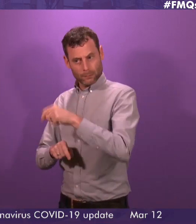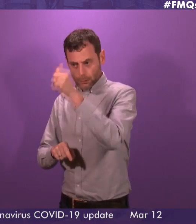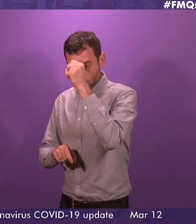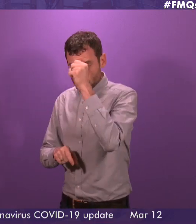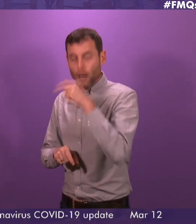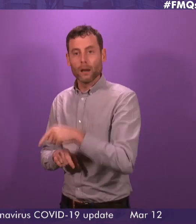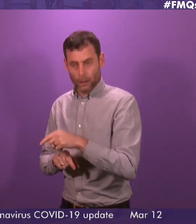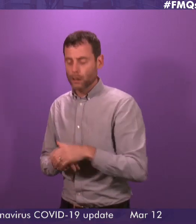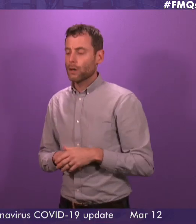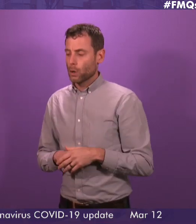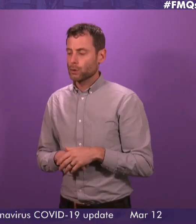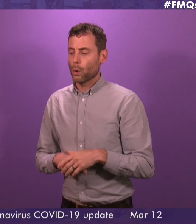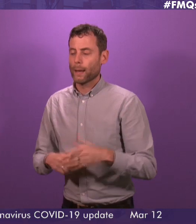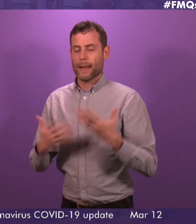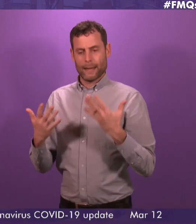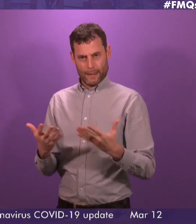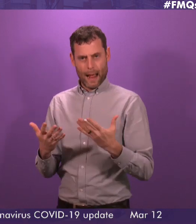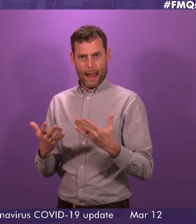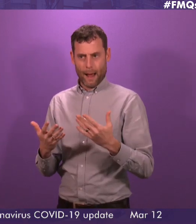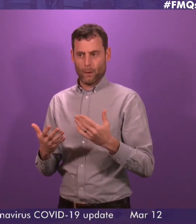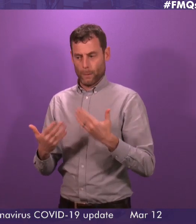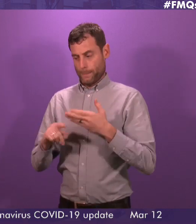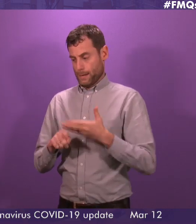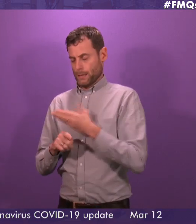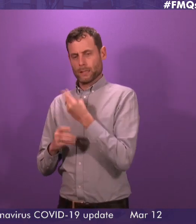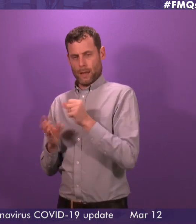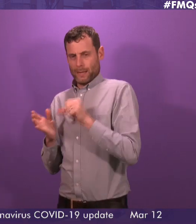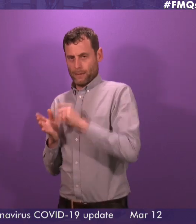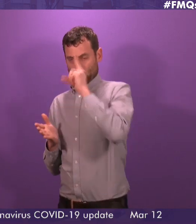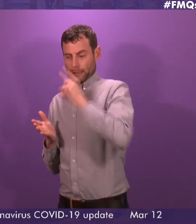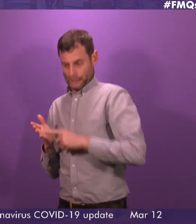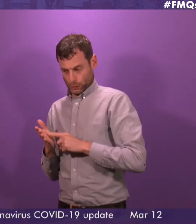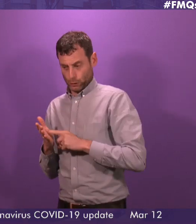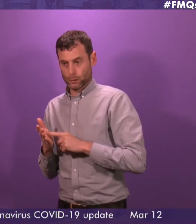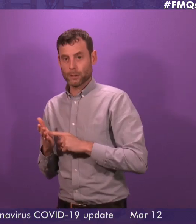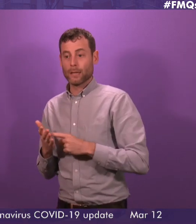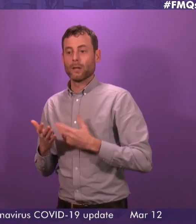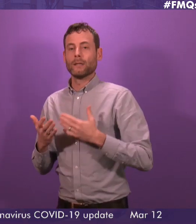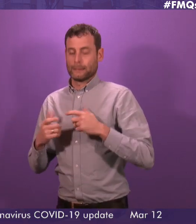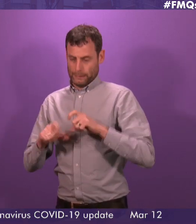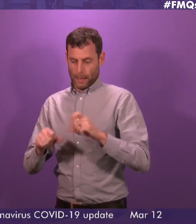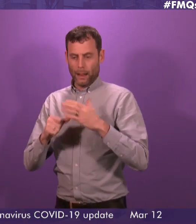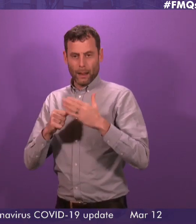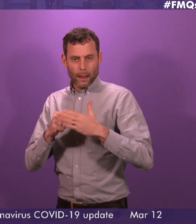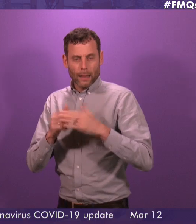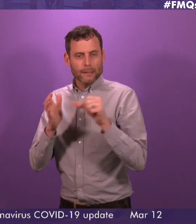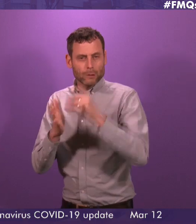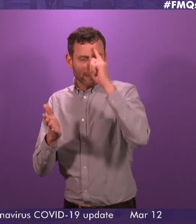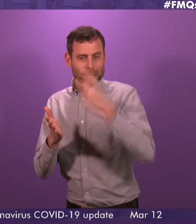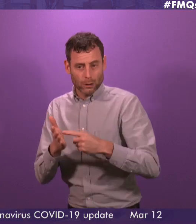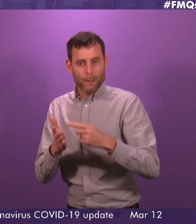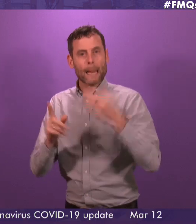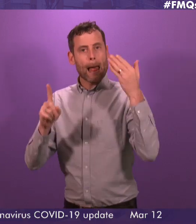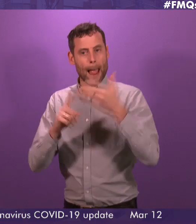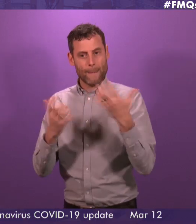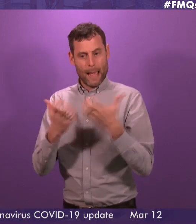of some difficult decisions that have been made and are yet to come, is to delay, reduce and protect. And the